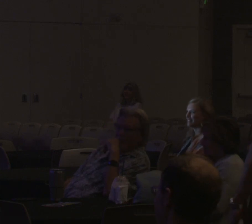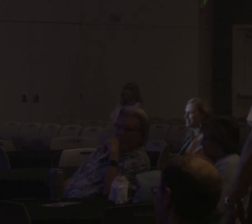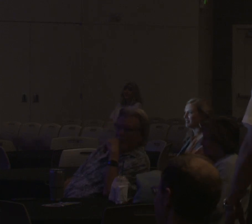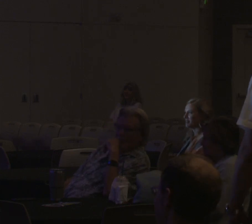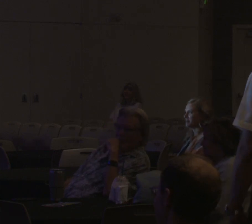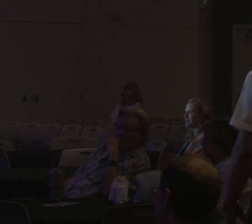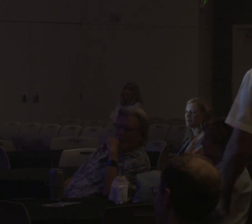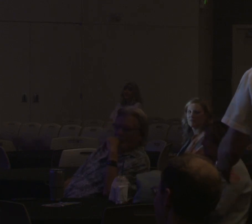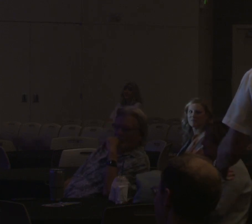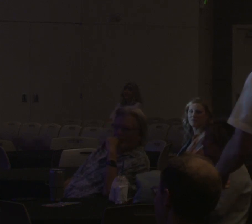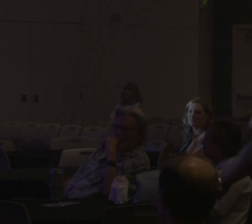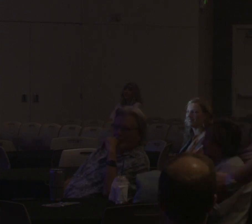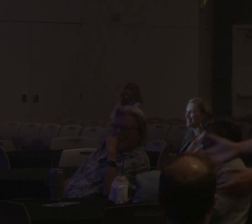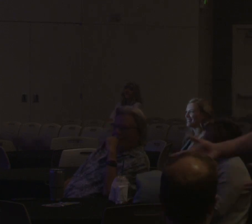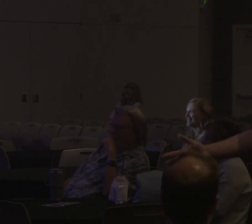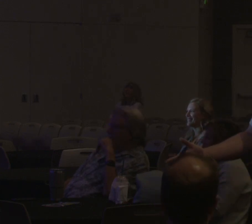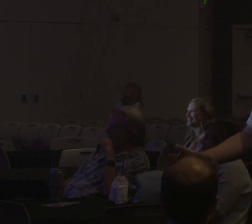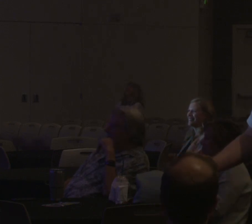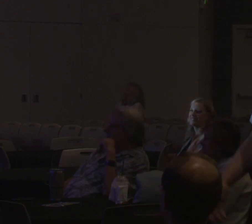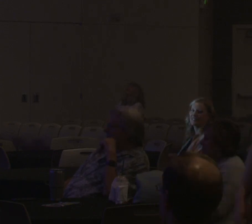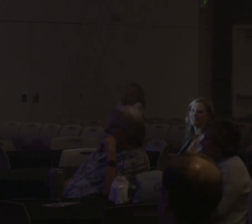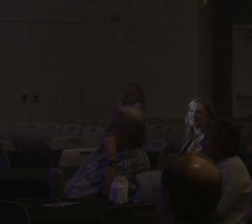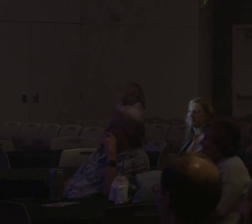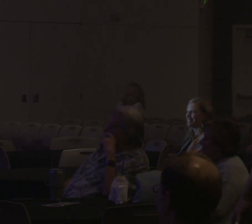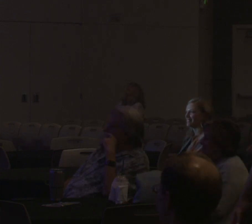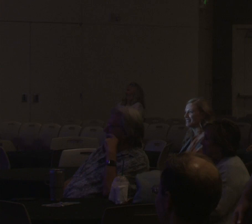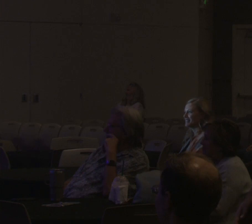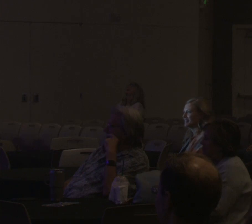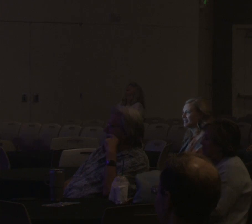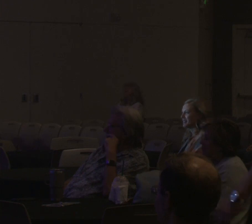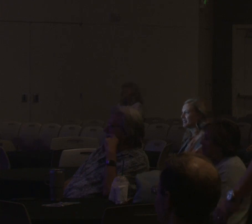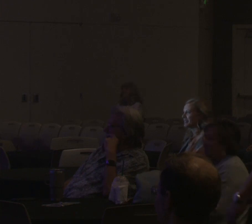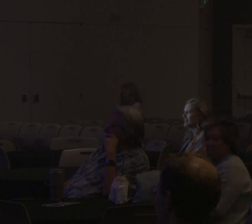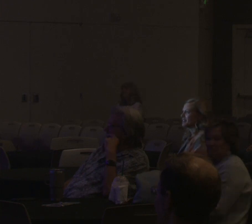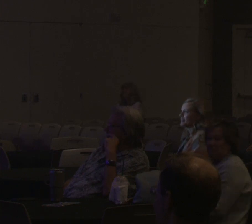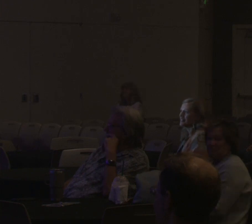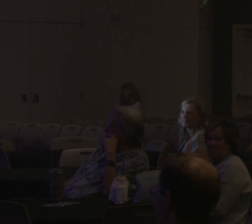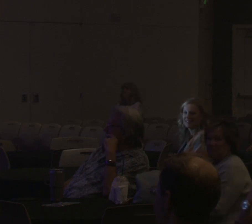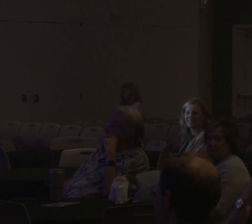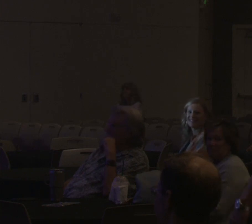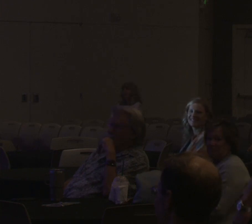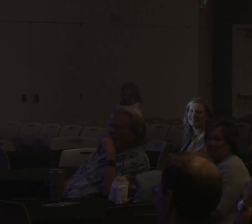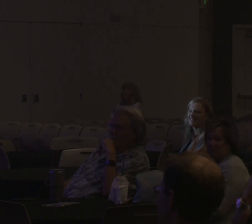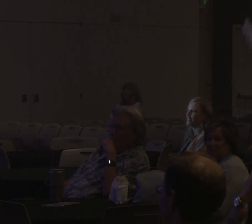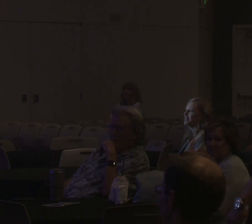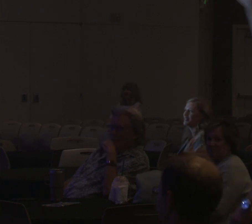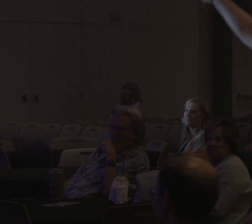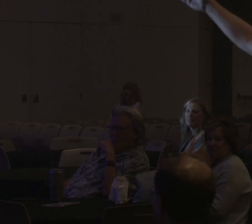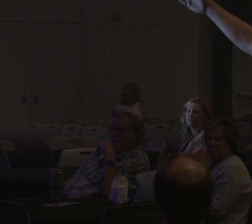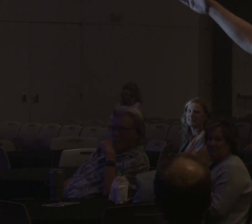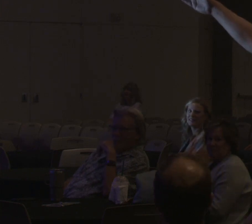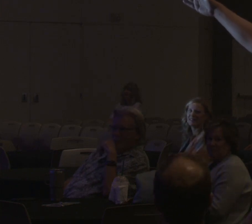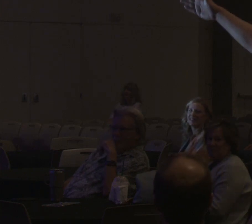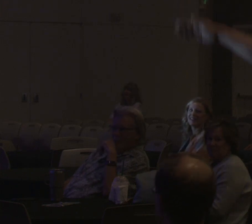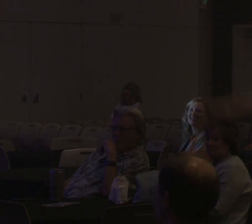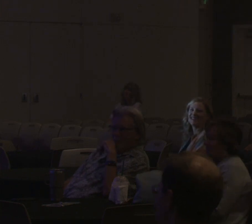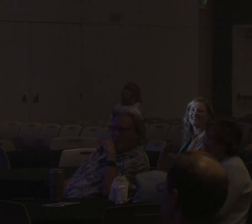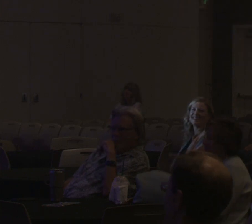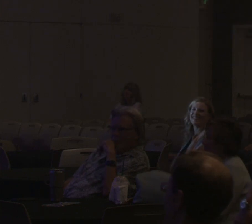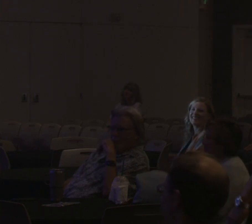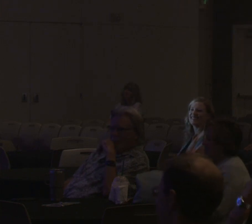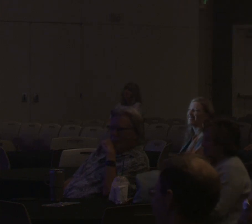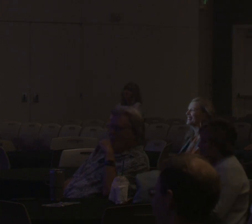20-minute sermon today for Ryan Howe. Do I hear $200? Oh, somebody bid $1,000 over here.